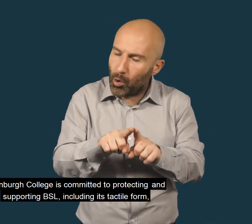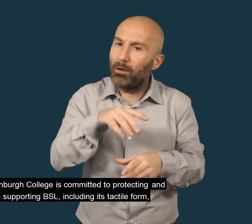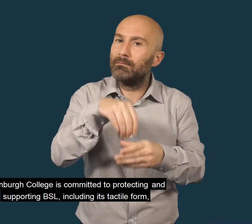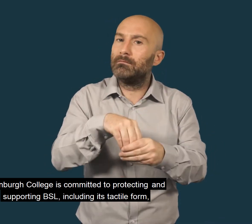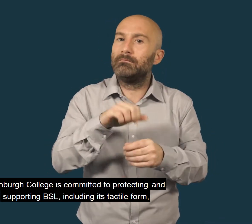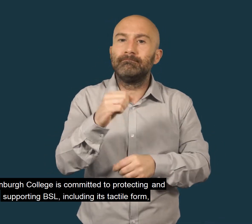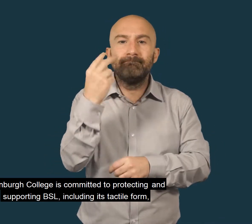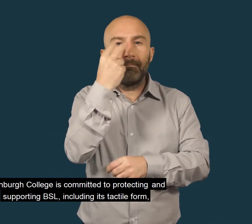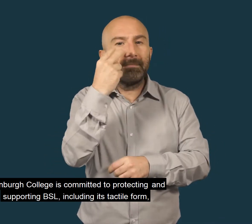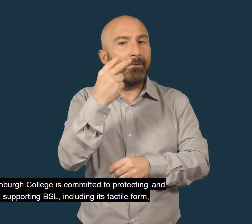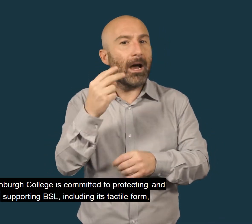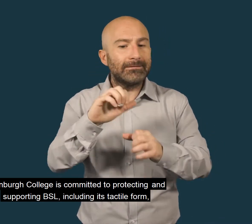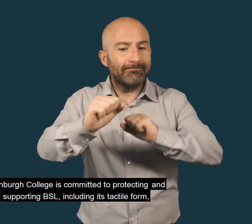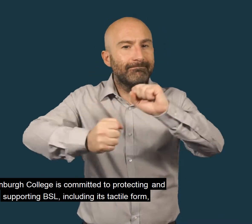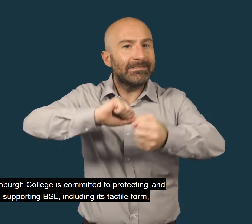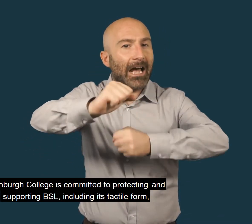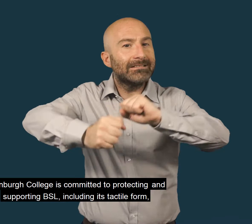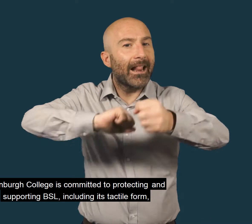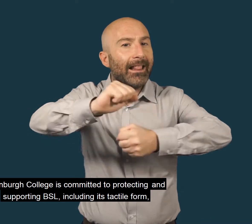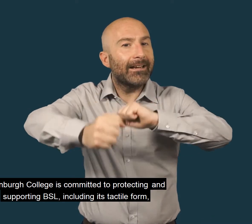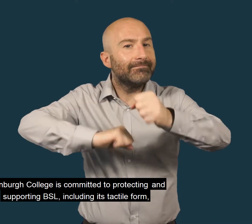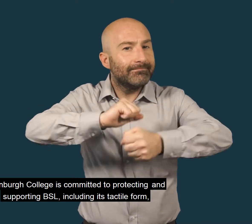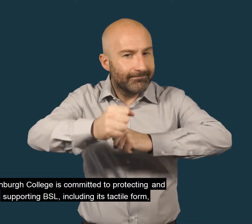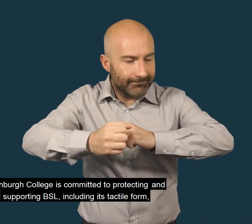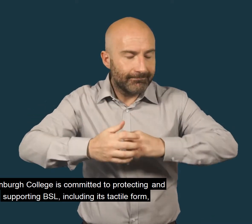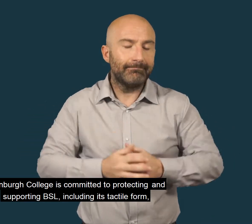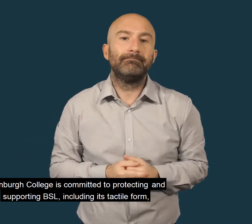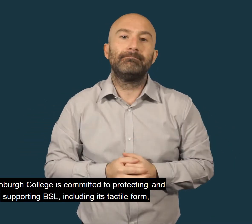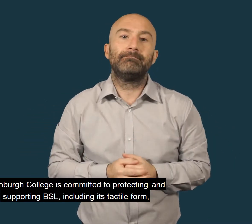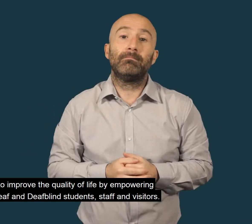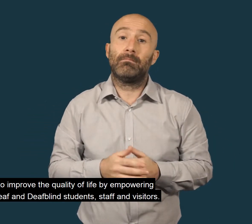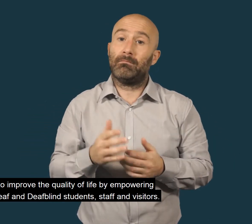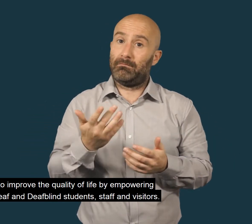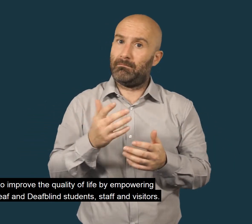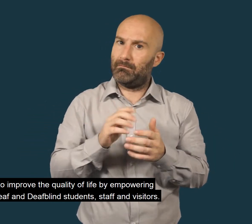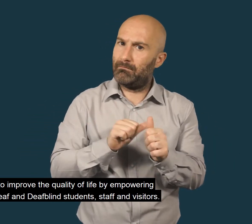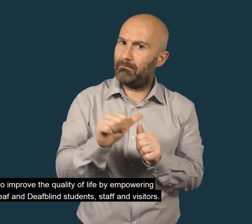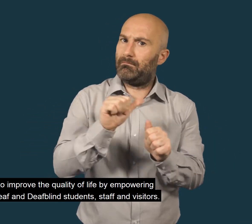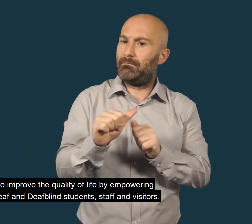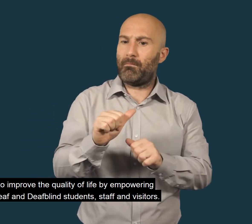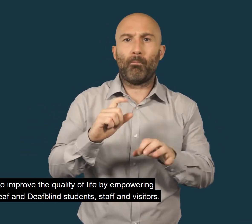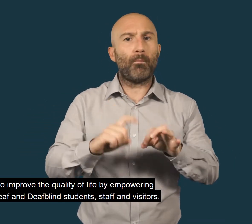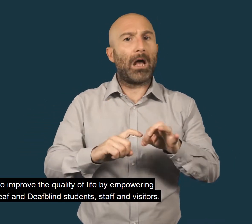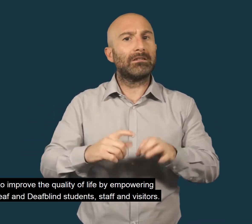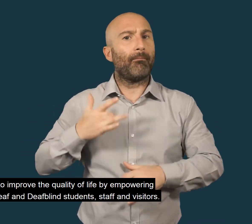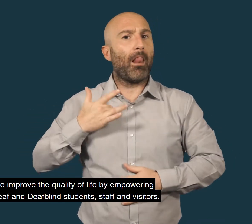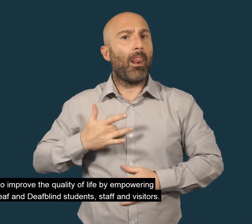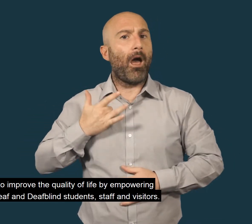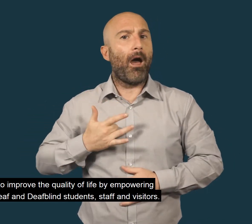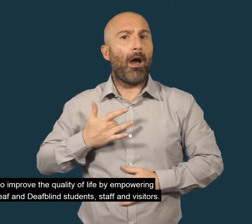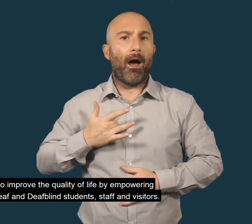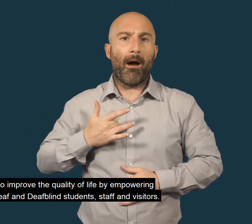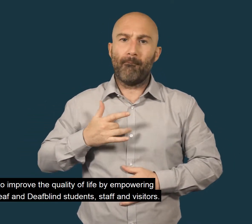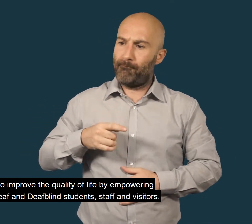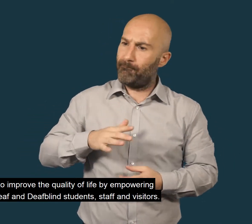to improve quality of life by empowering deaf and deafblind students staff and visitors